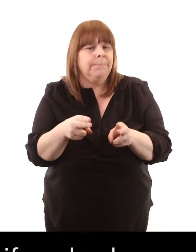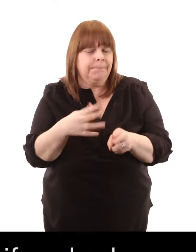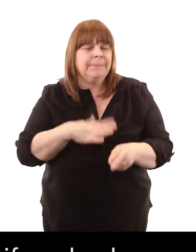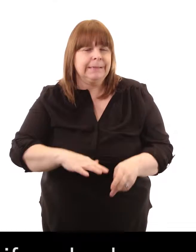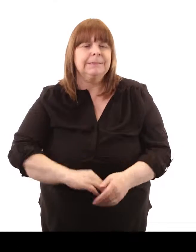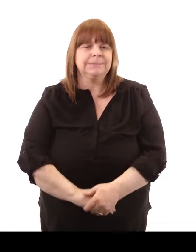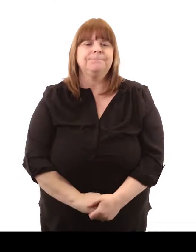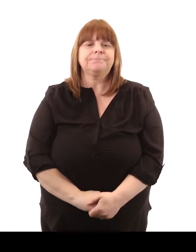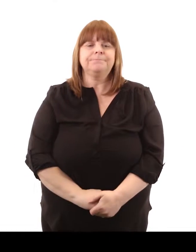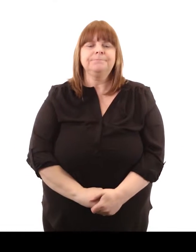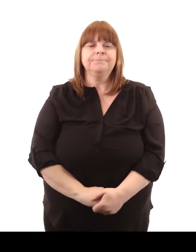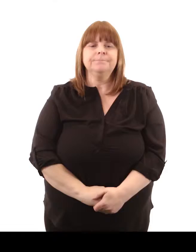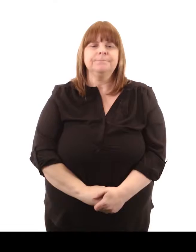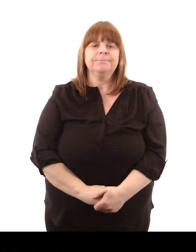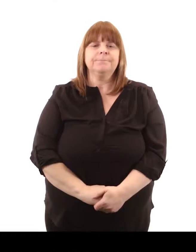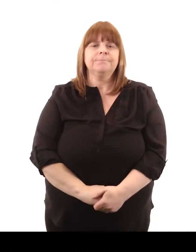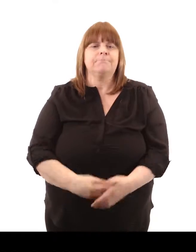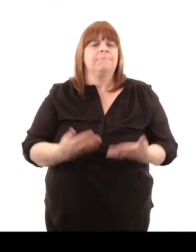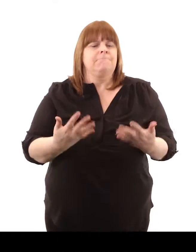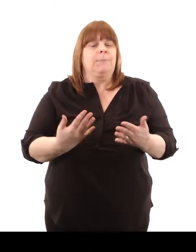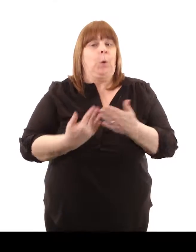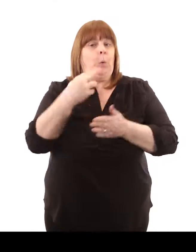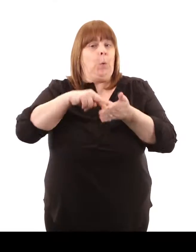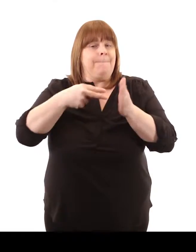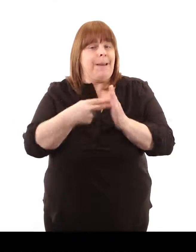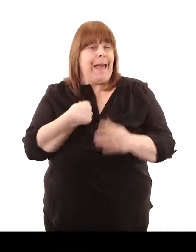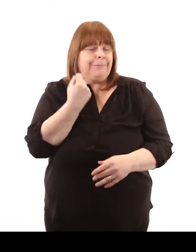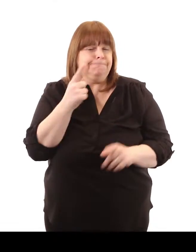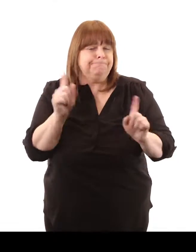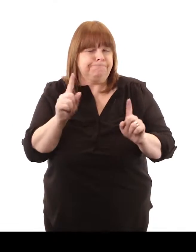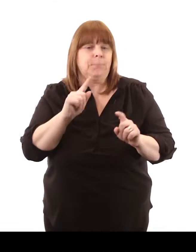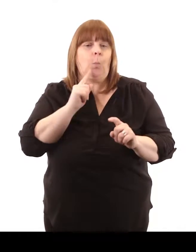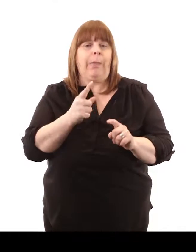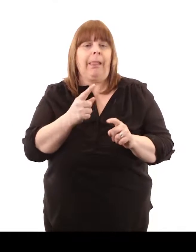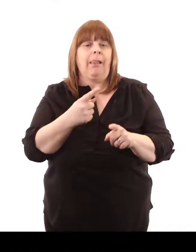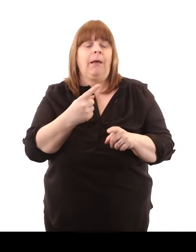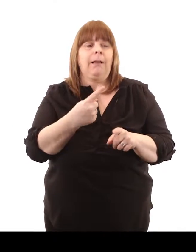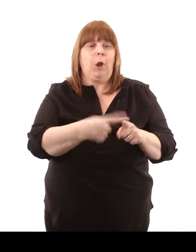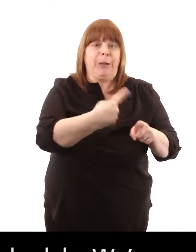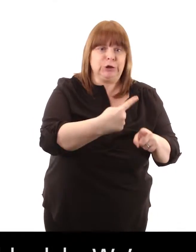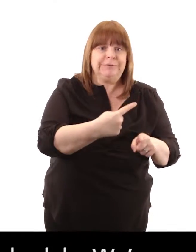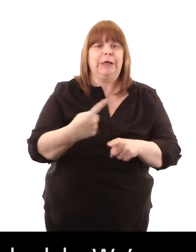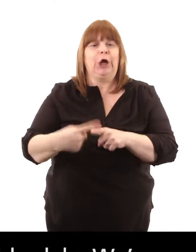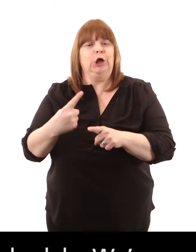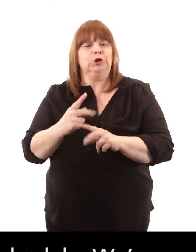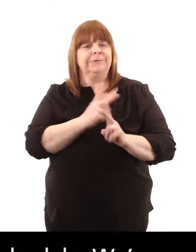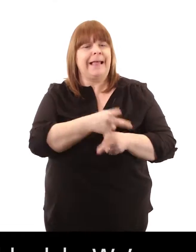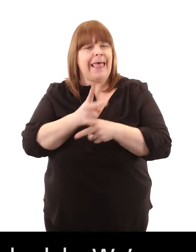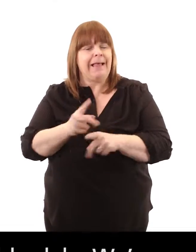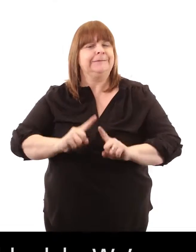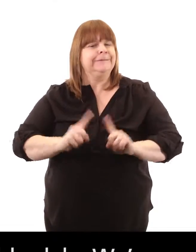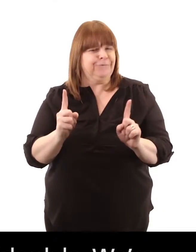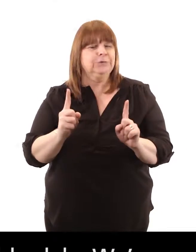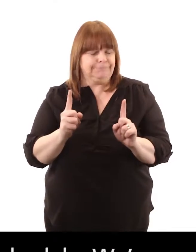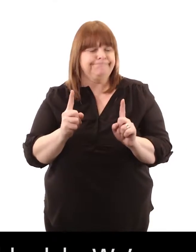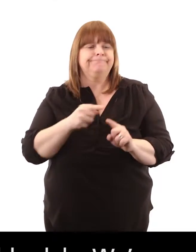for people. So we're looking at developing a new way of delivering urgent and emergency care, both in Huddersfield